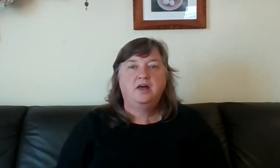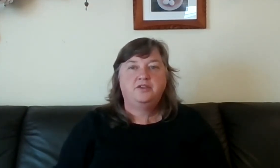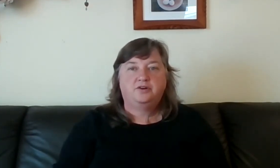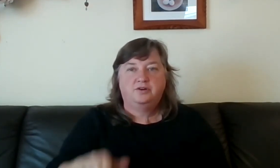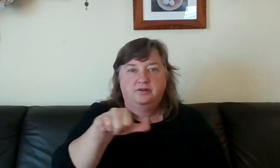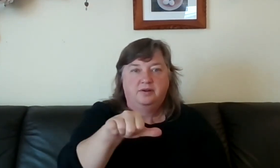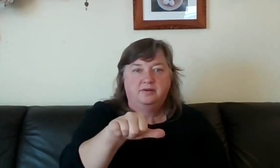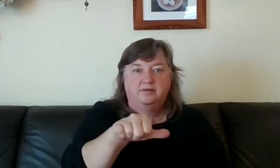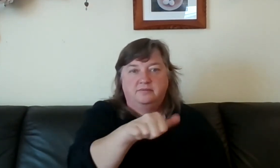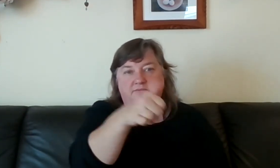Other.